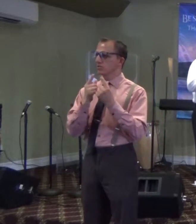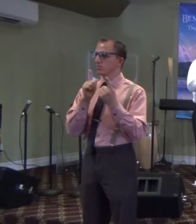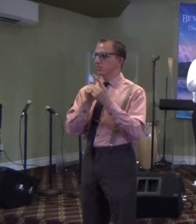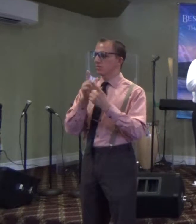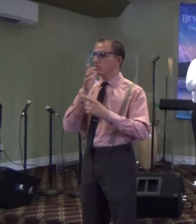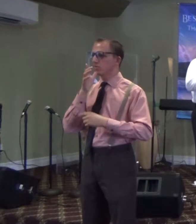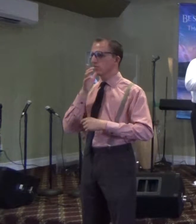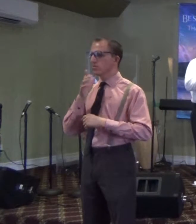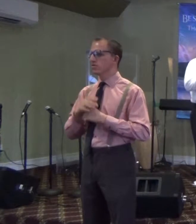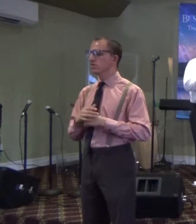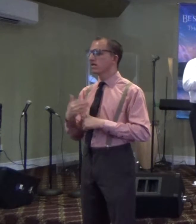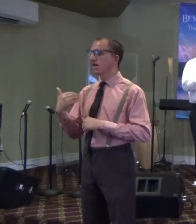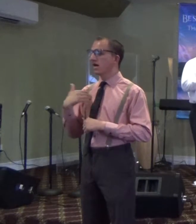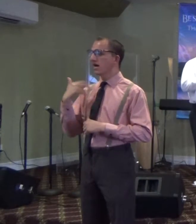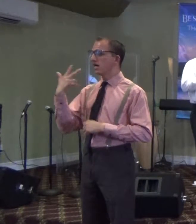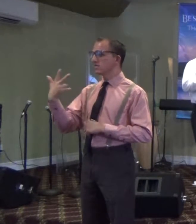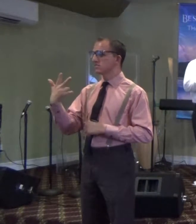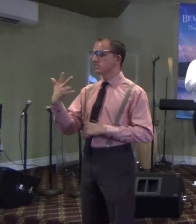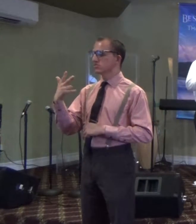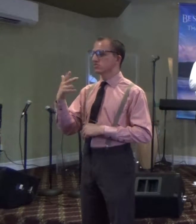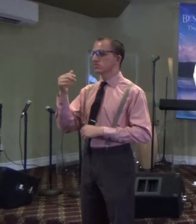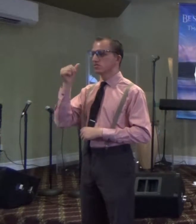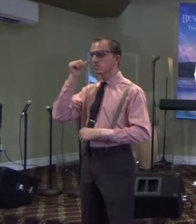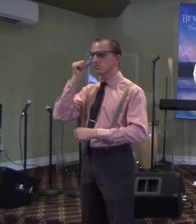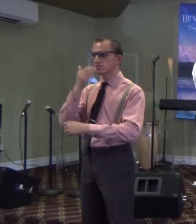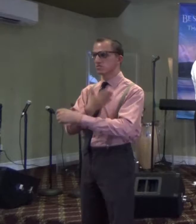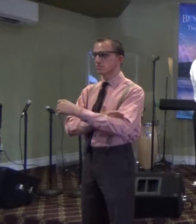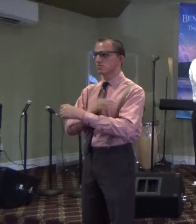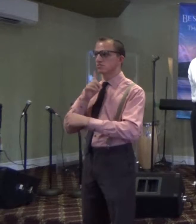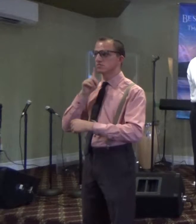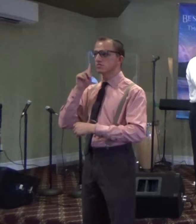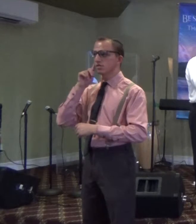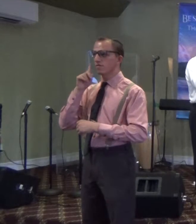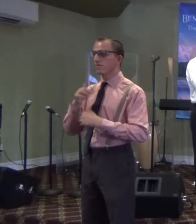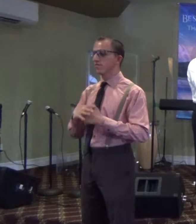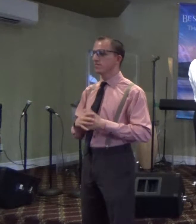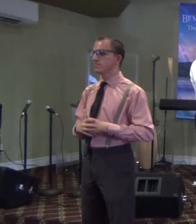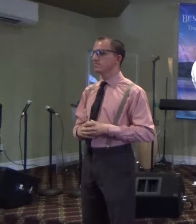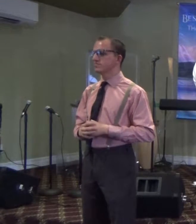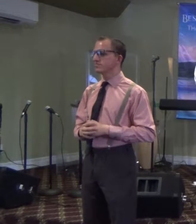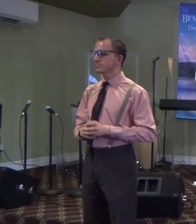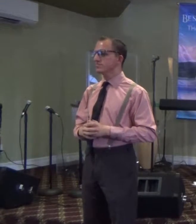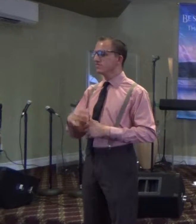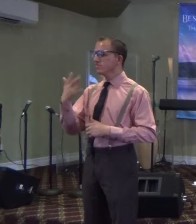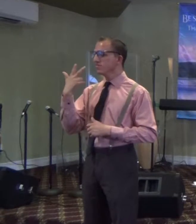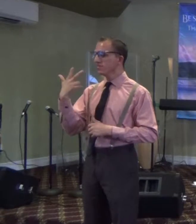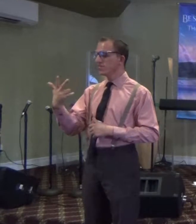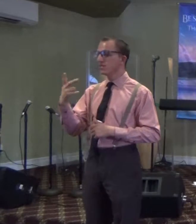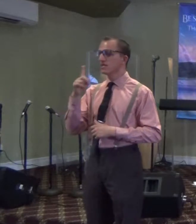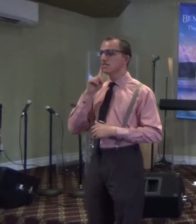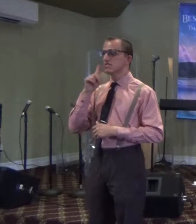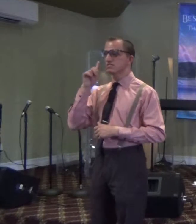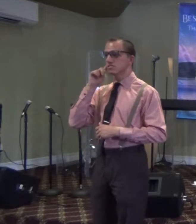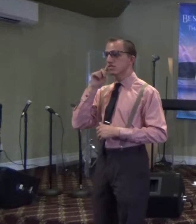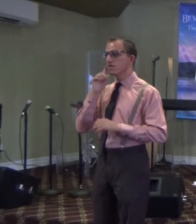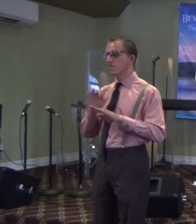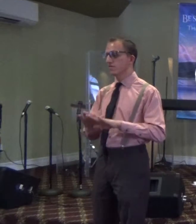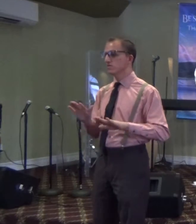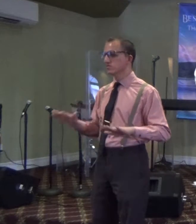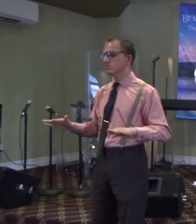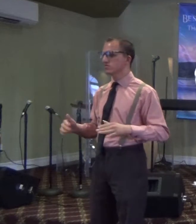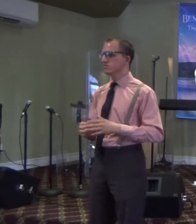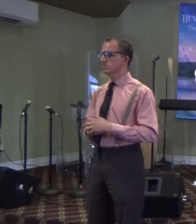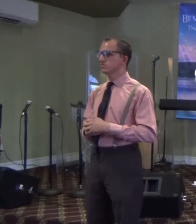que tenía 3 niños sordos. that had 3 deaf children. 3 niños sordos. 3 deaf children.